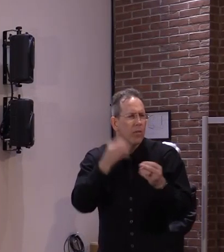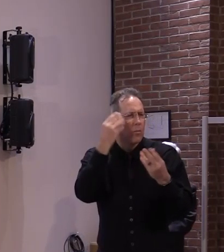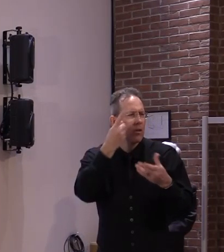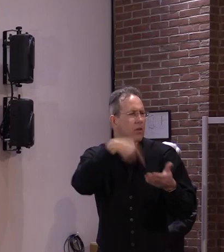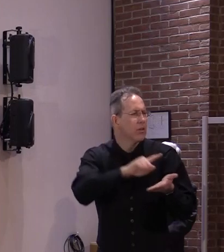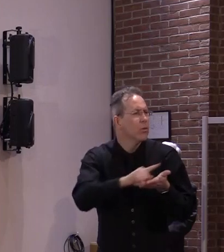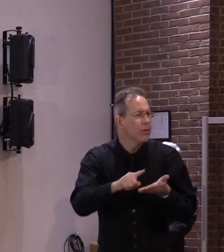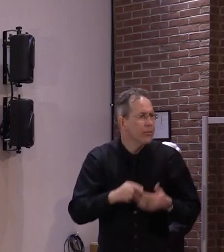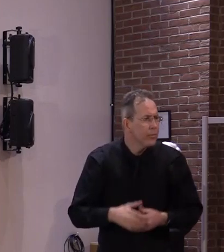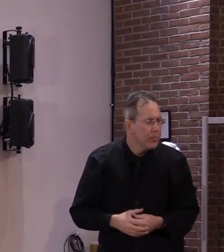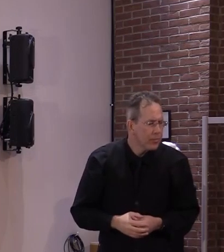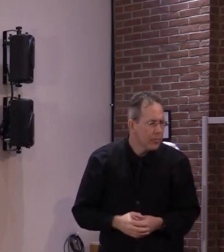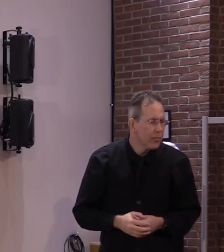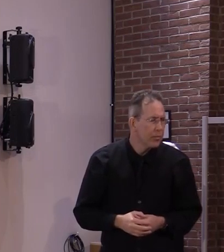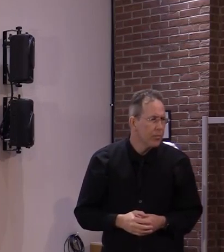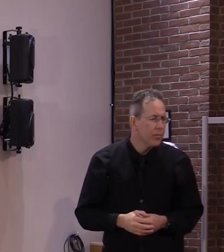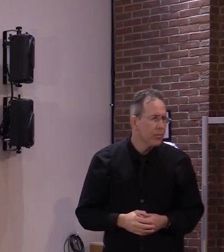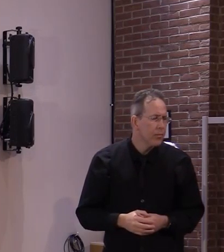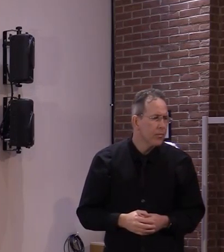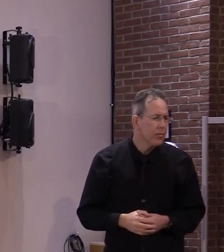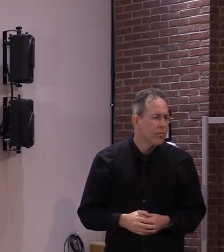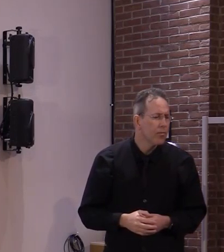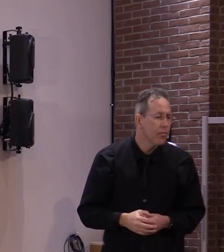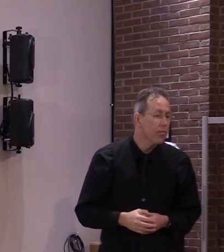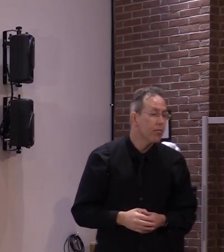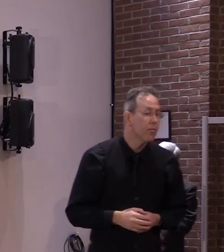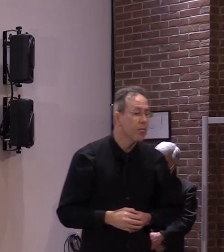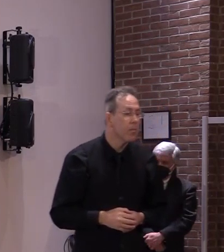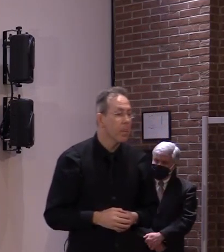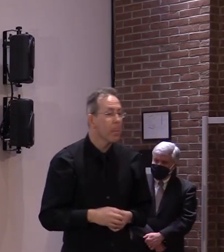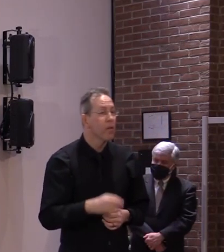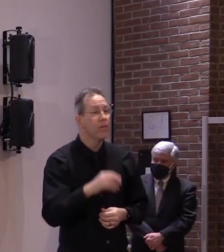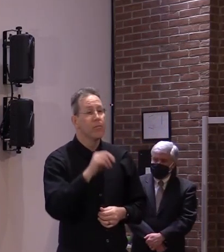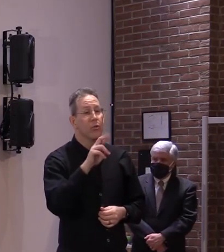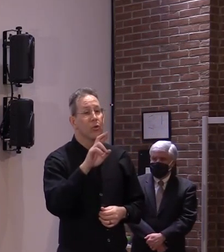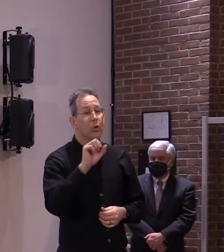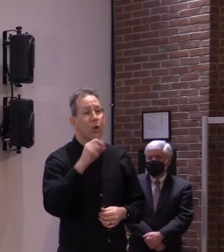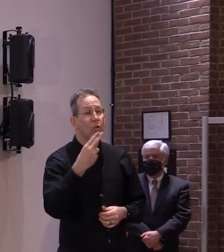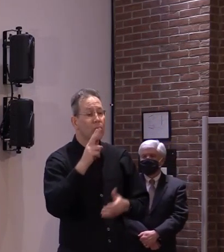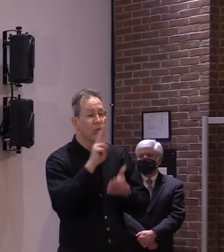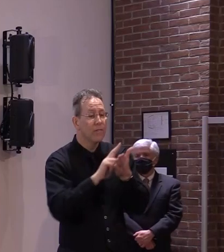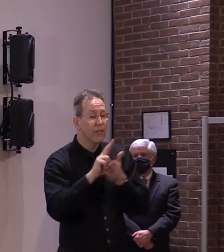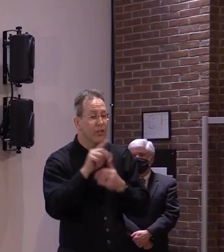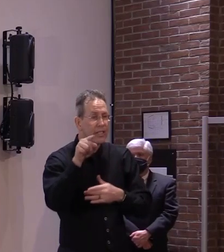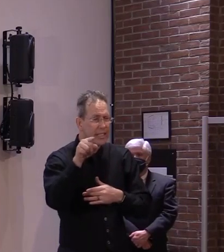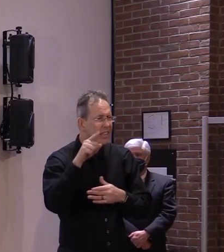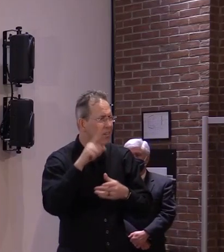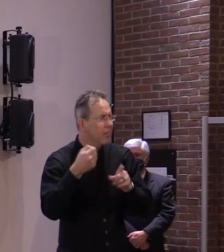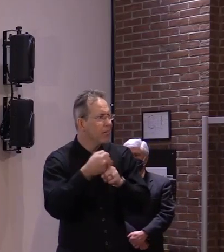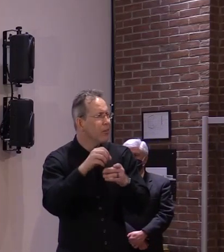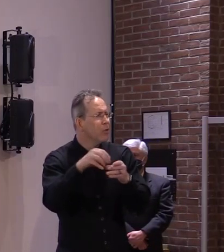them have turned positive for the genome sequencing. So they've all been the standard, if you will,